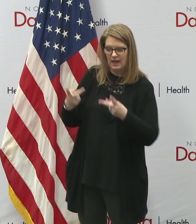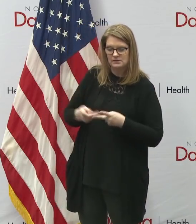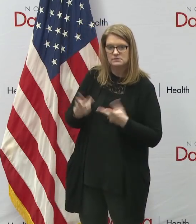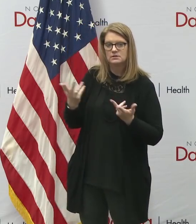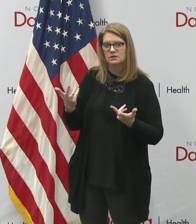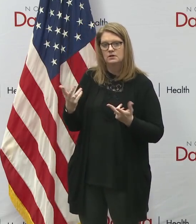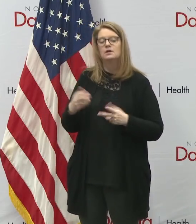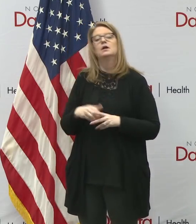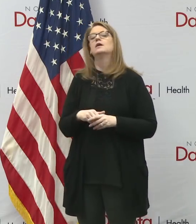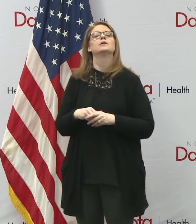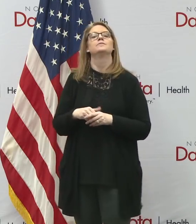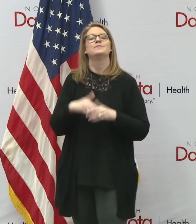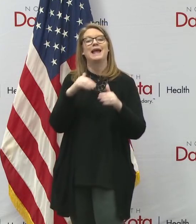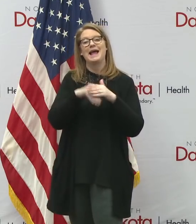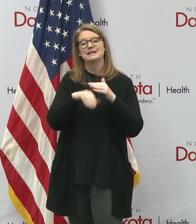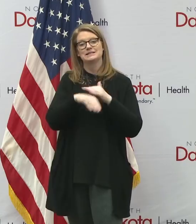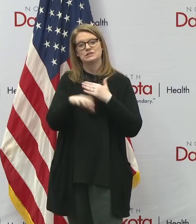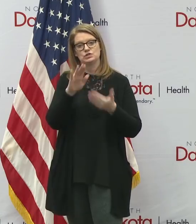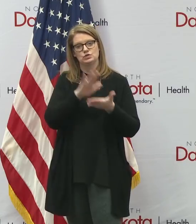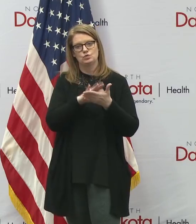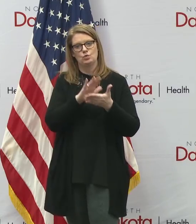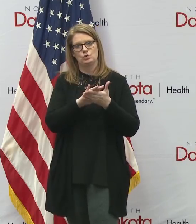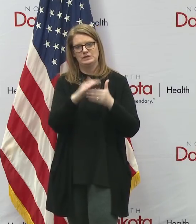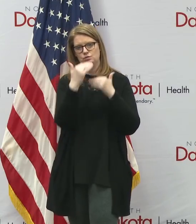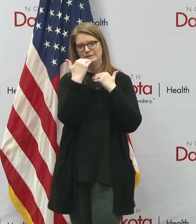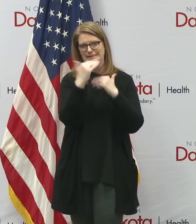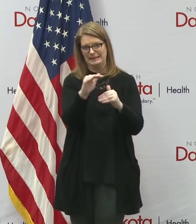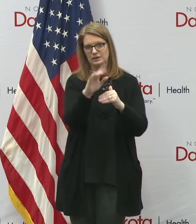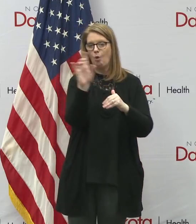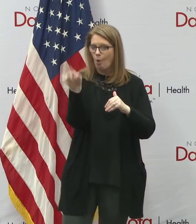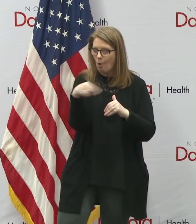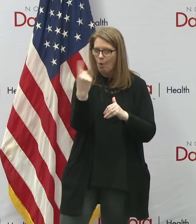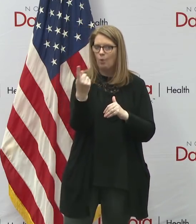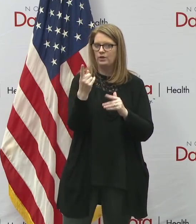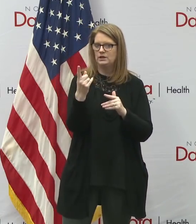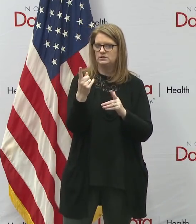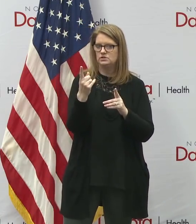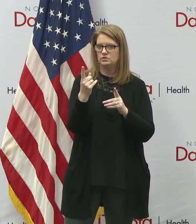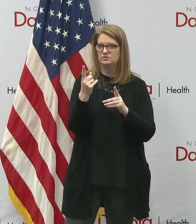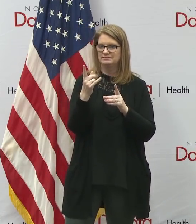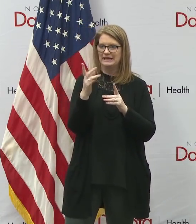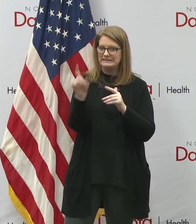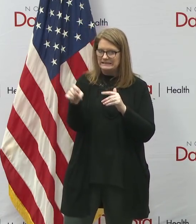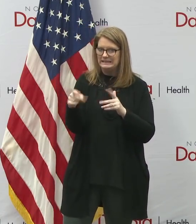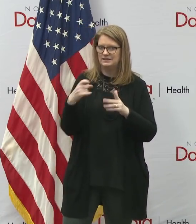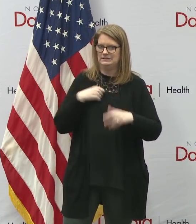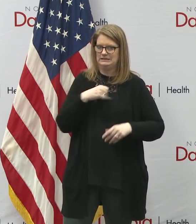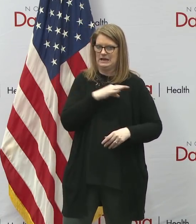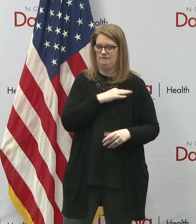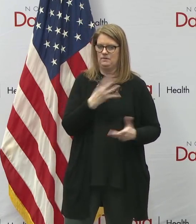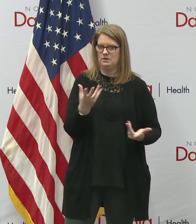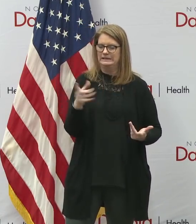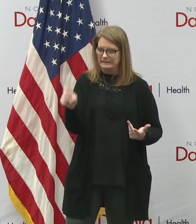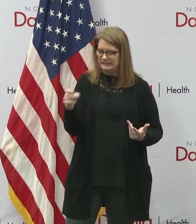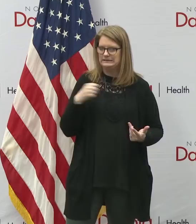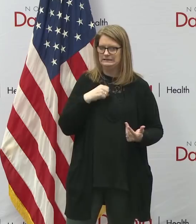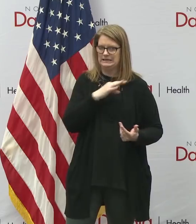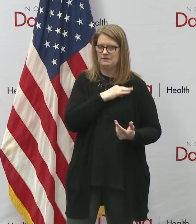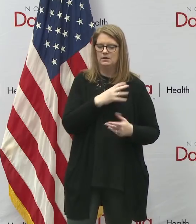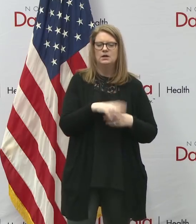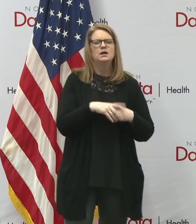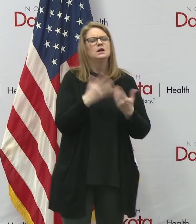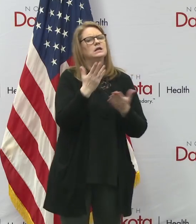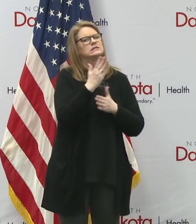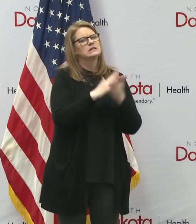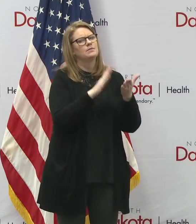day. Access to schools is restricted to essential staff, except in the cases where some